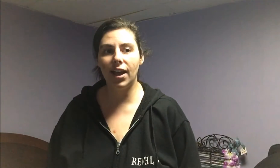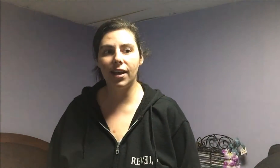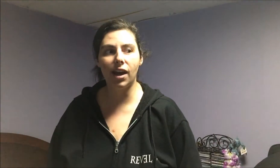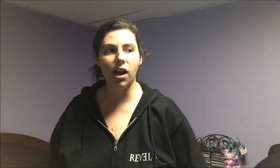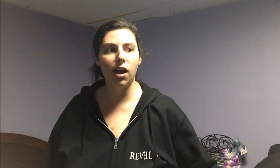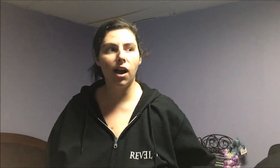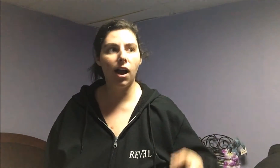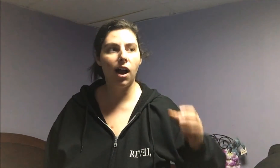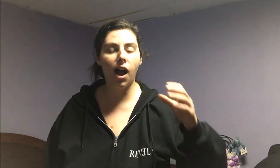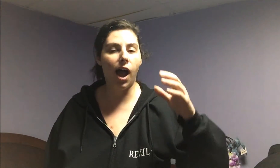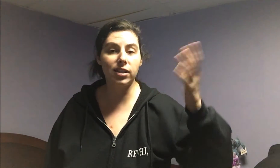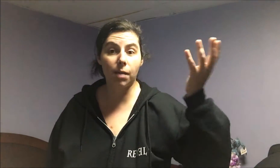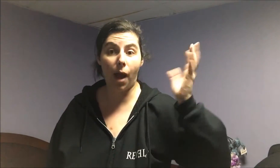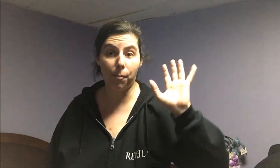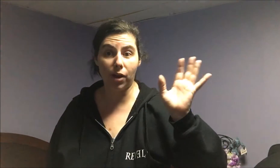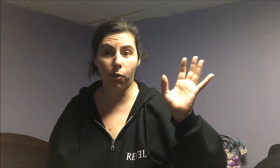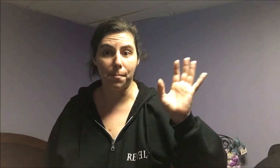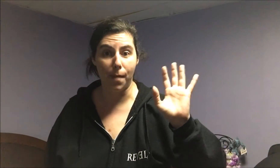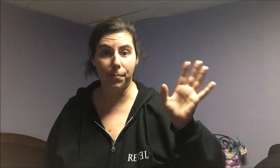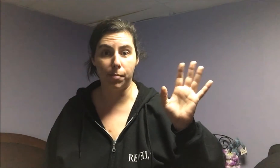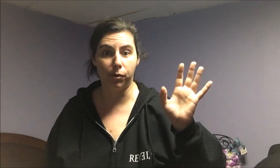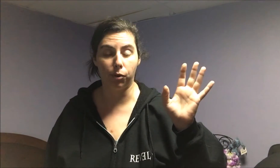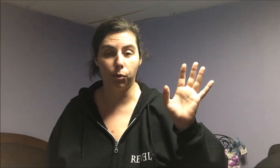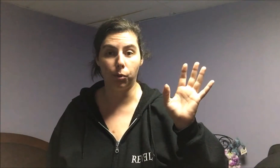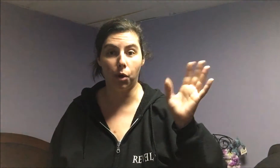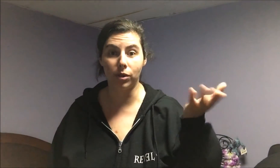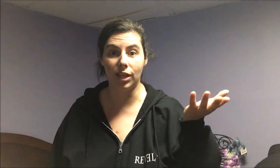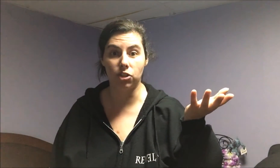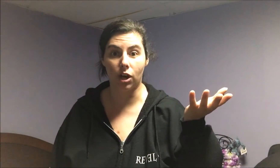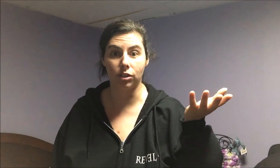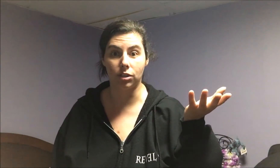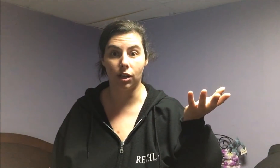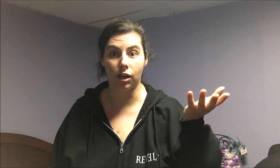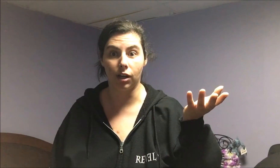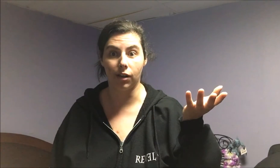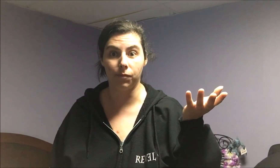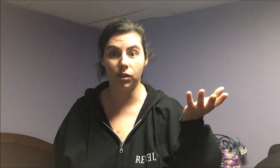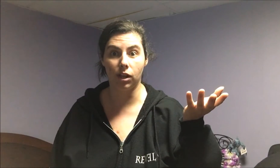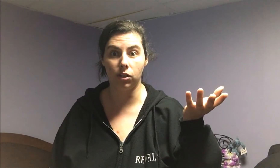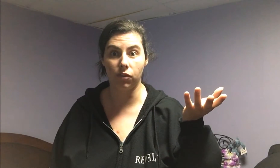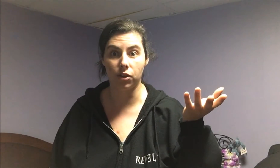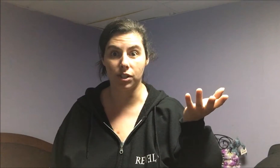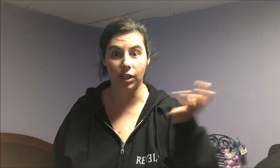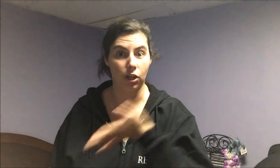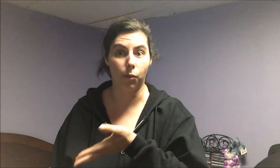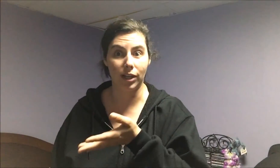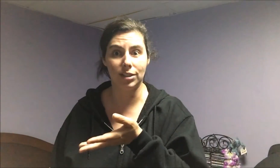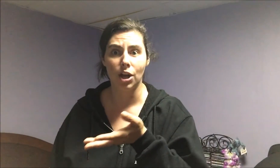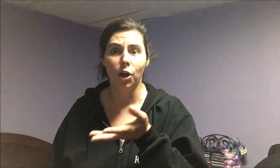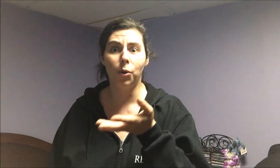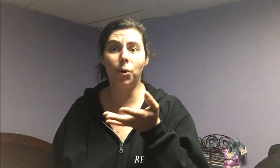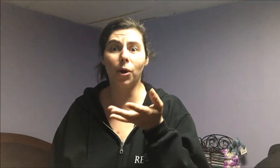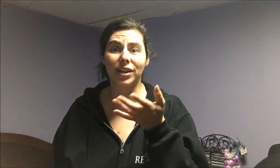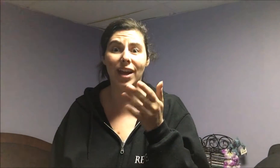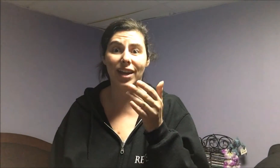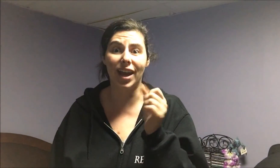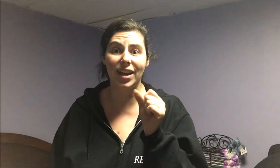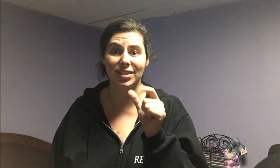and I somehow, by the way, met people who go to St. John's University in Queens who were taking